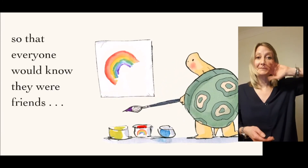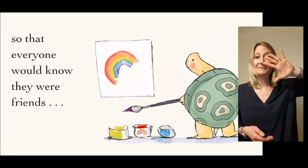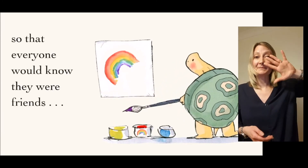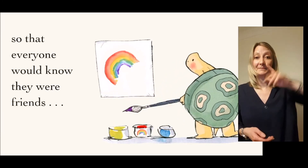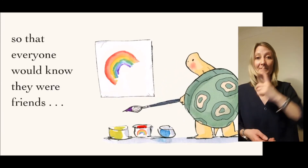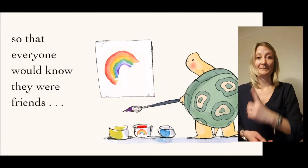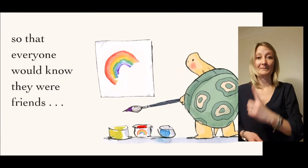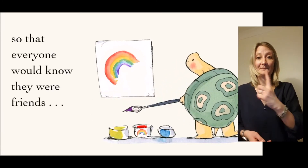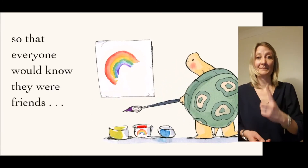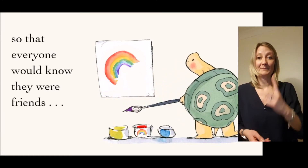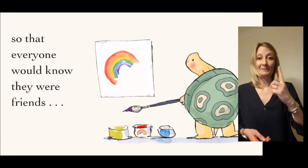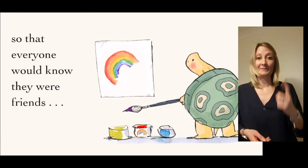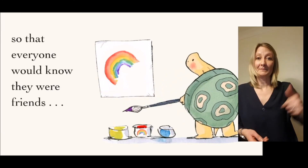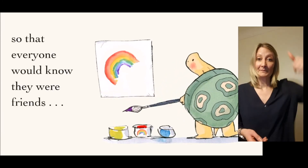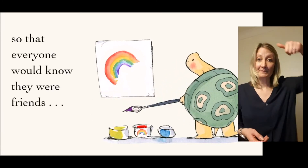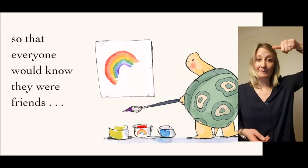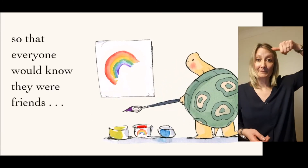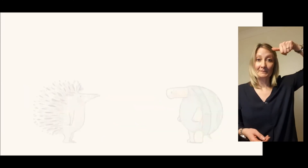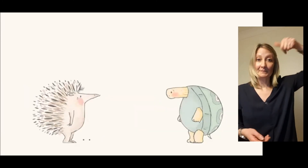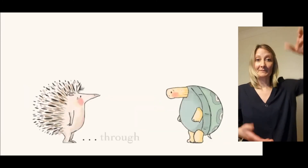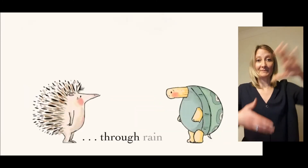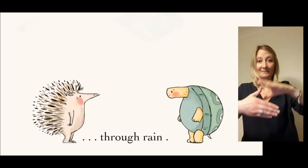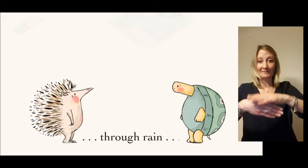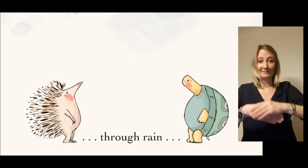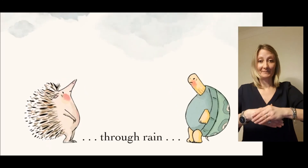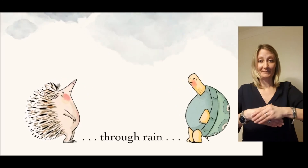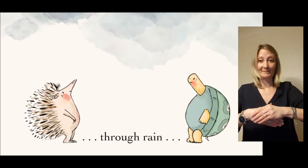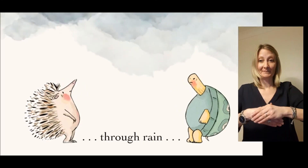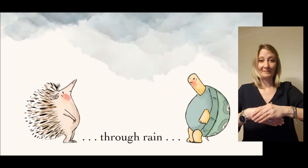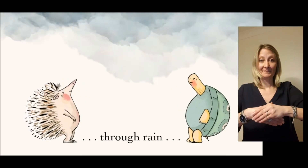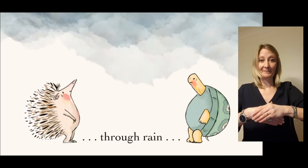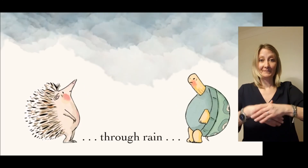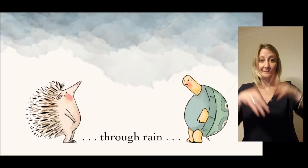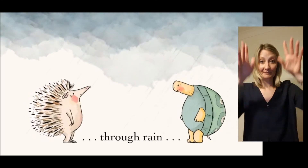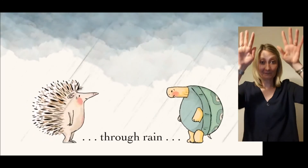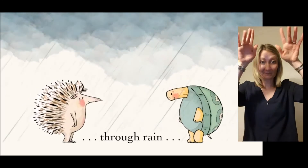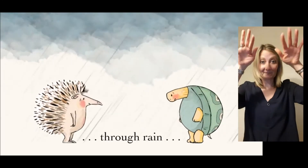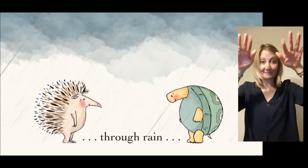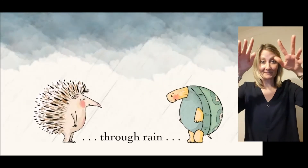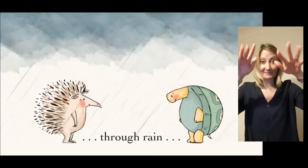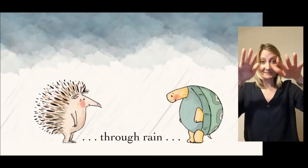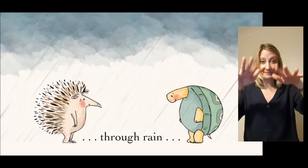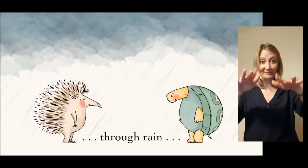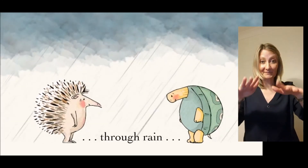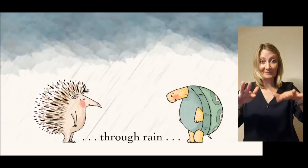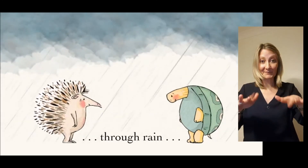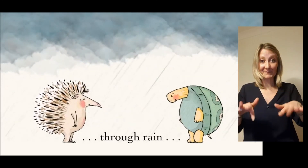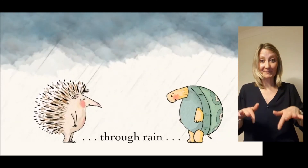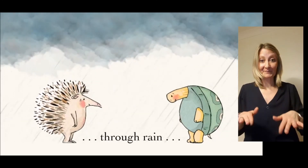so that everyone would know they were friends. Through rain